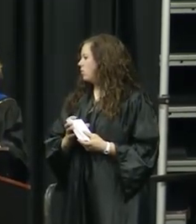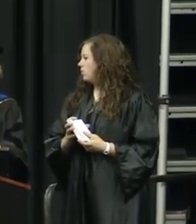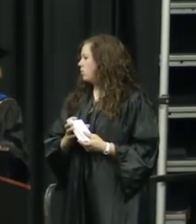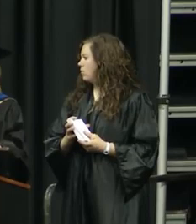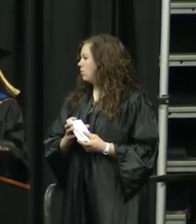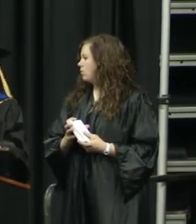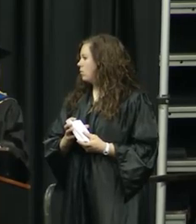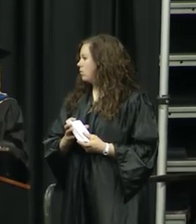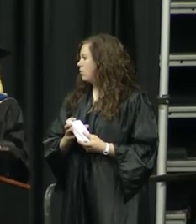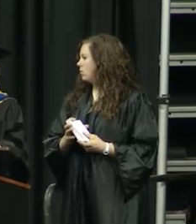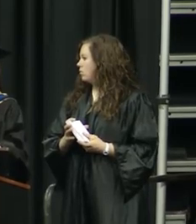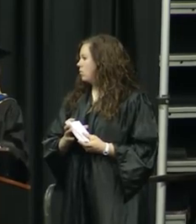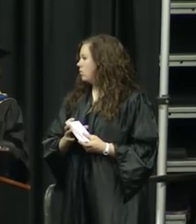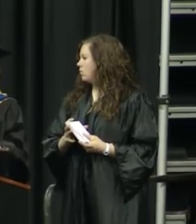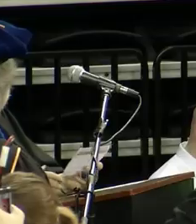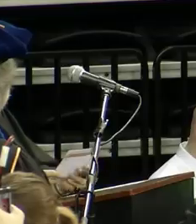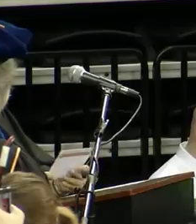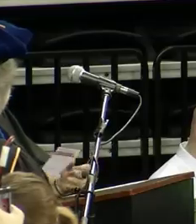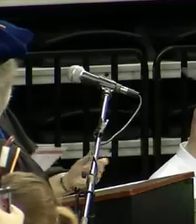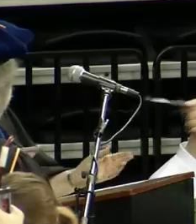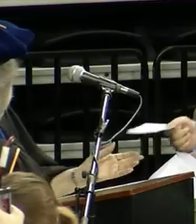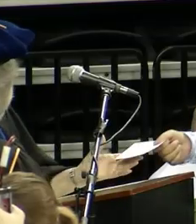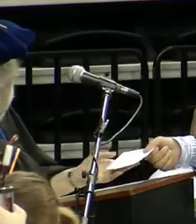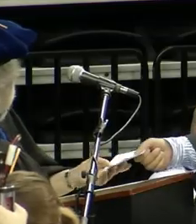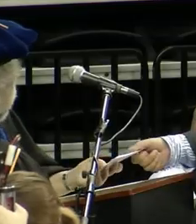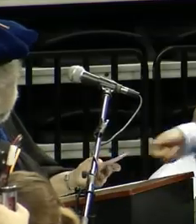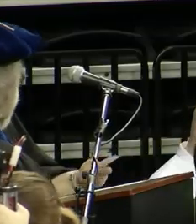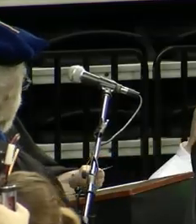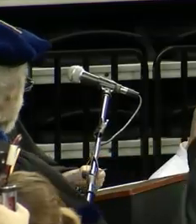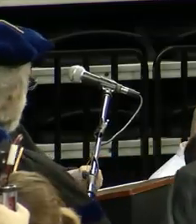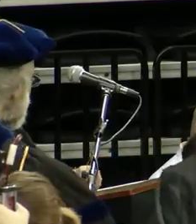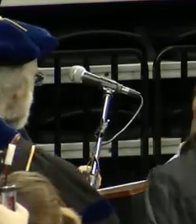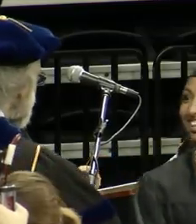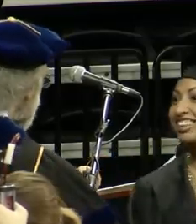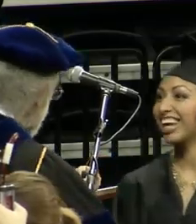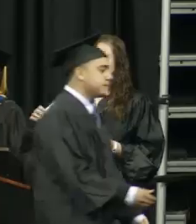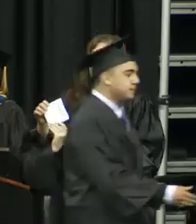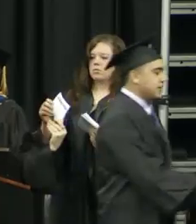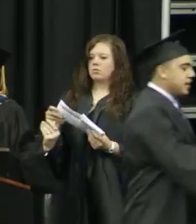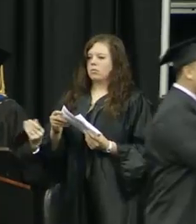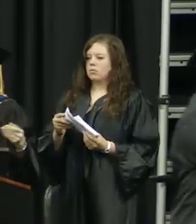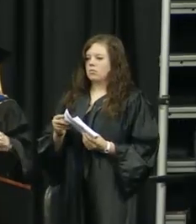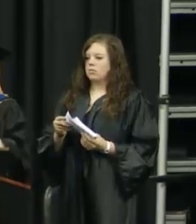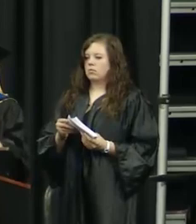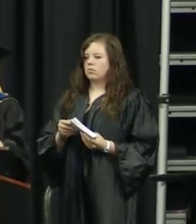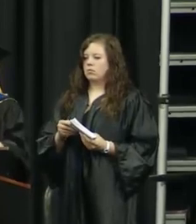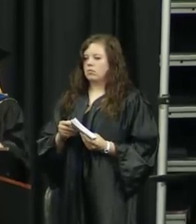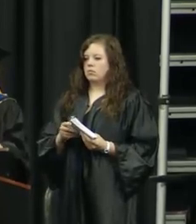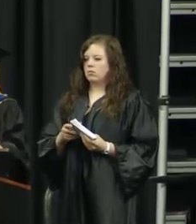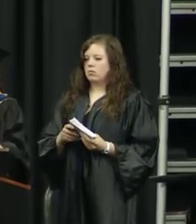Perla A. Raga. Jose Contreras.